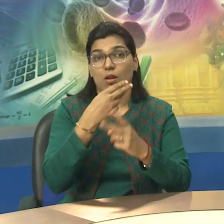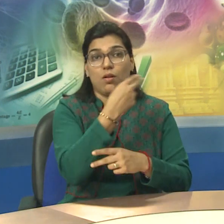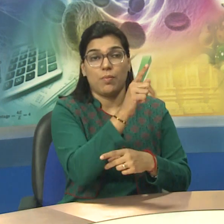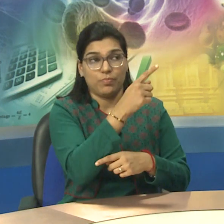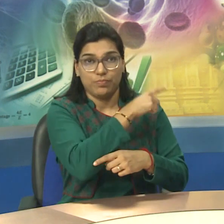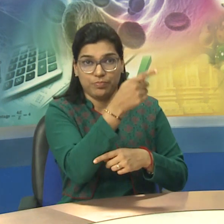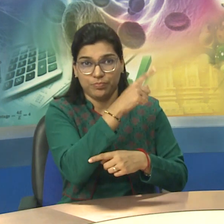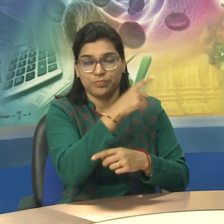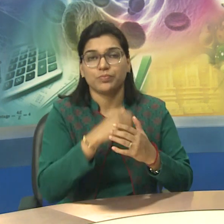Next word is